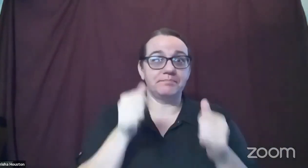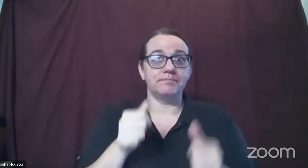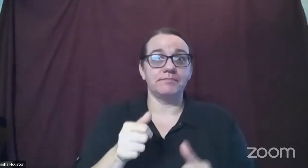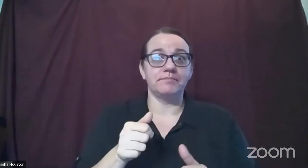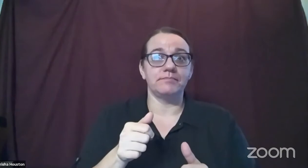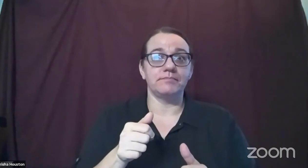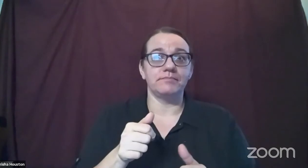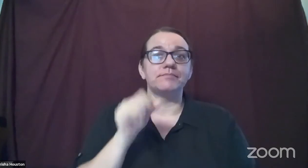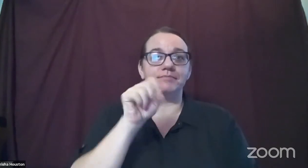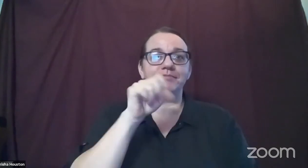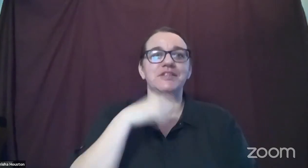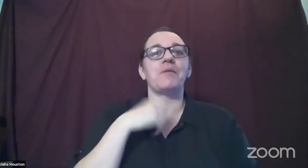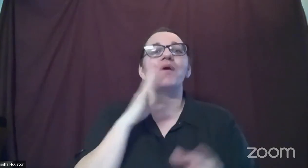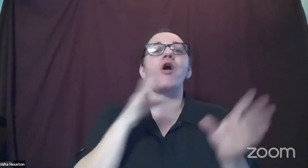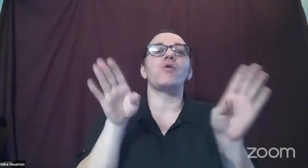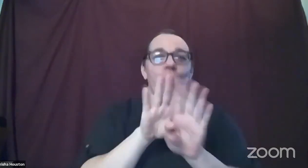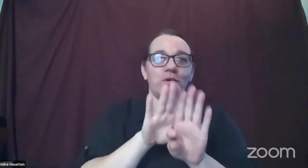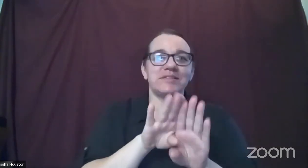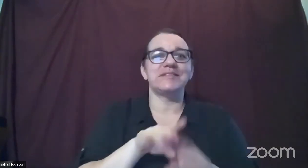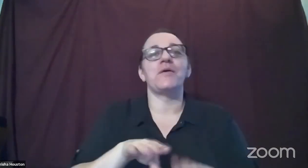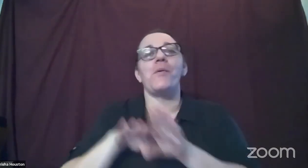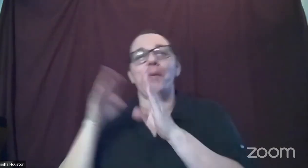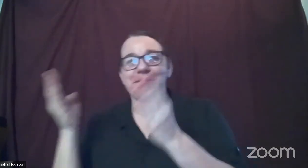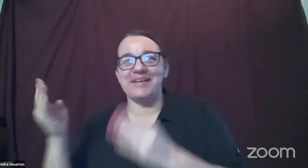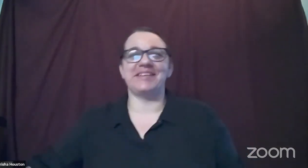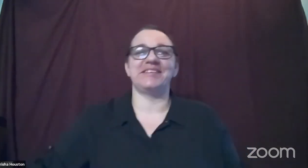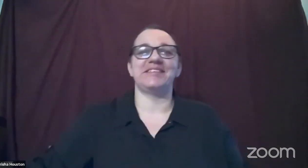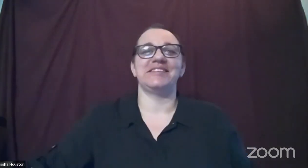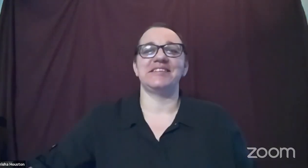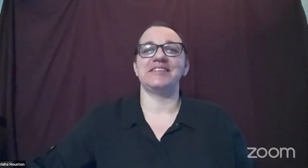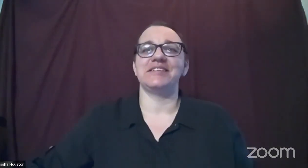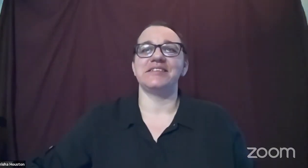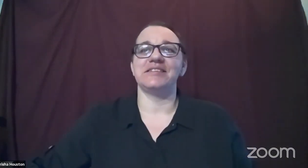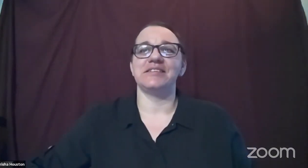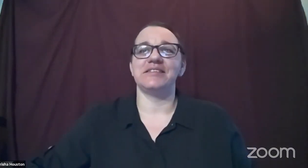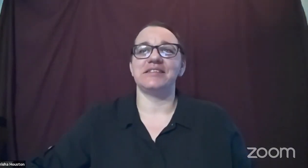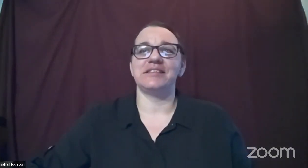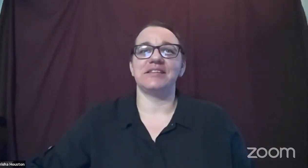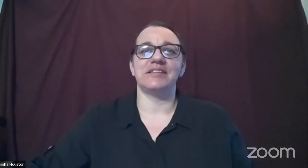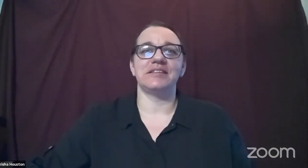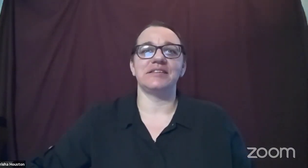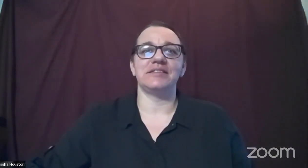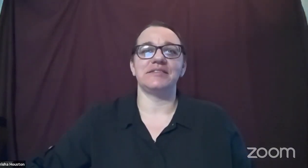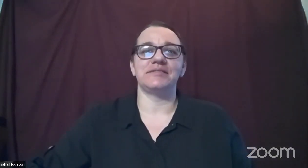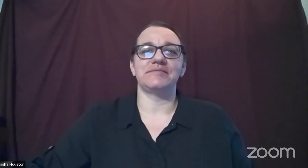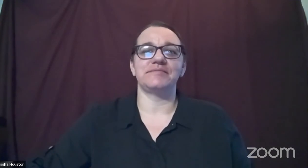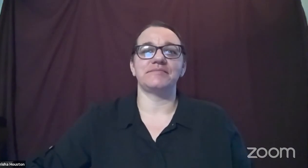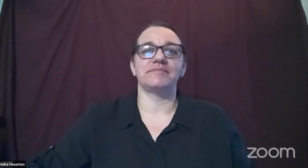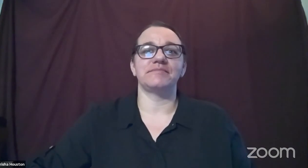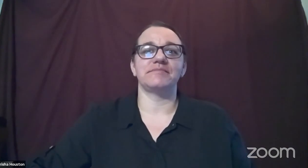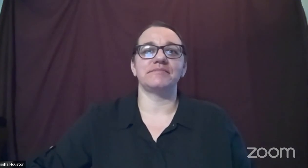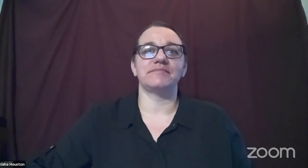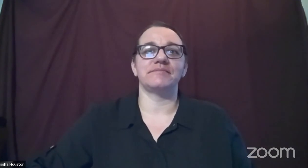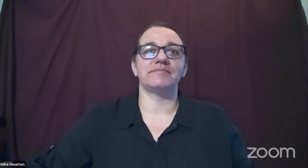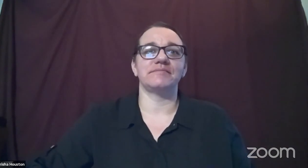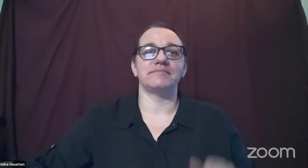So go ahead and use the next link to get connected to the next one. So this one will close and we will open the next one. See you at 11:10.